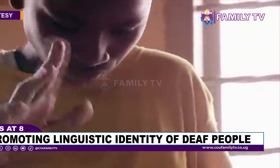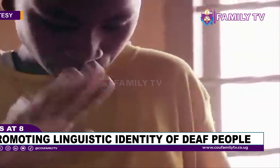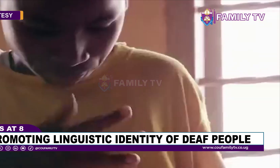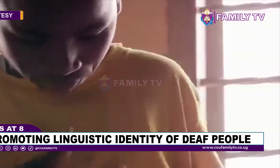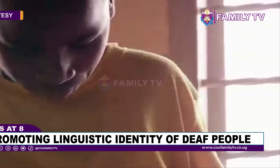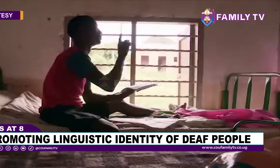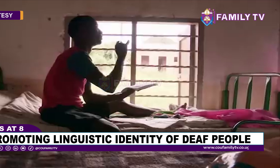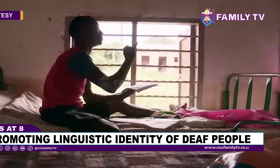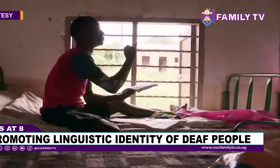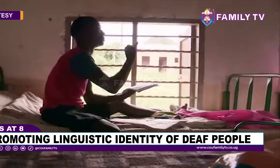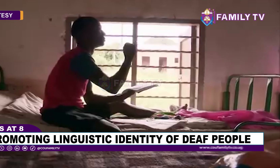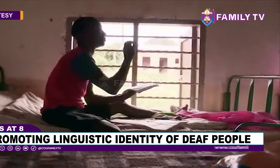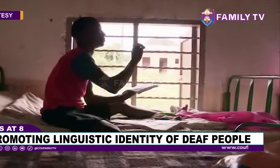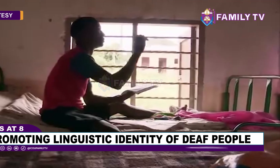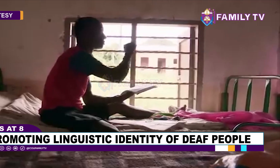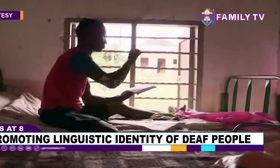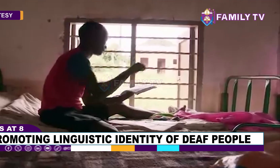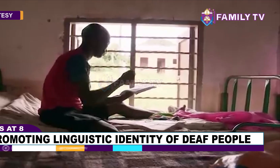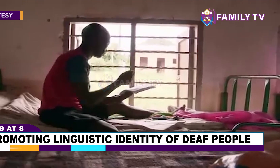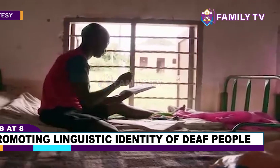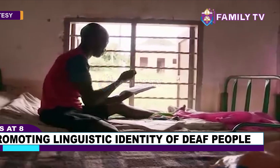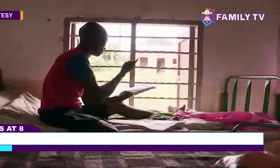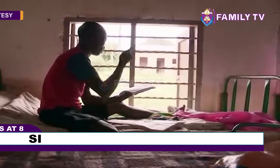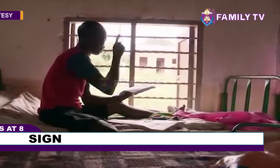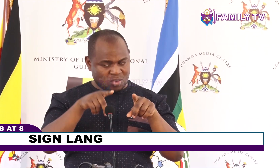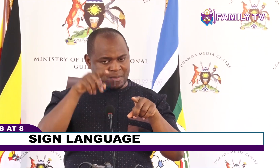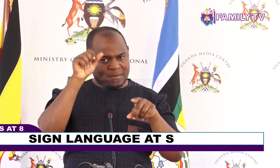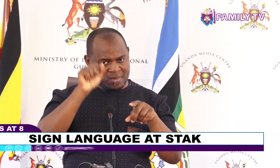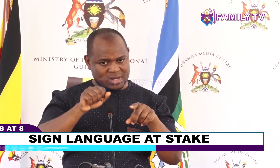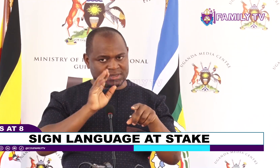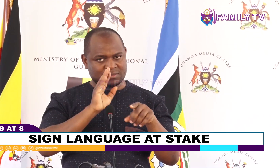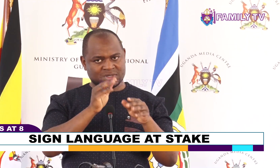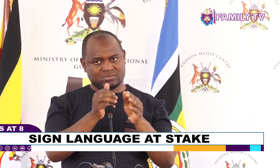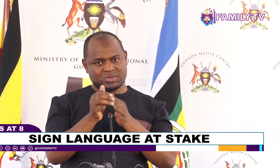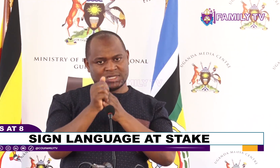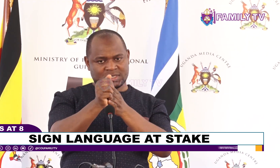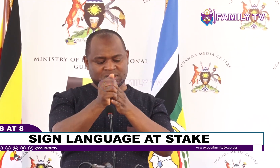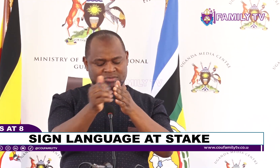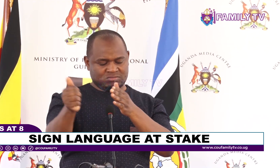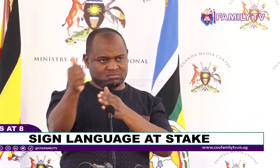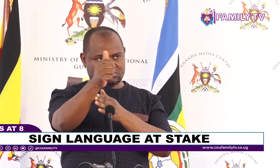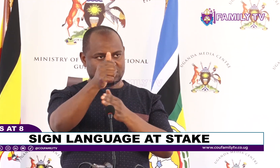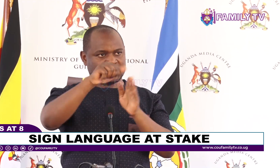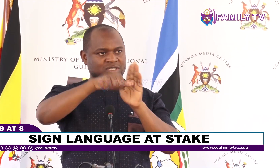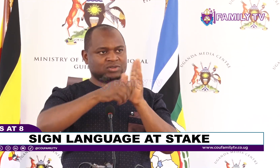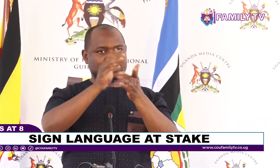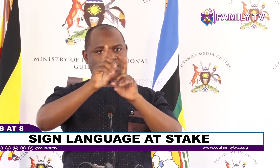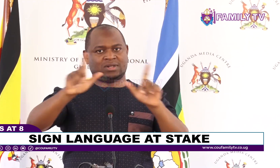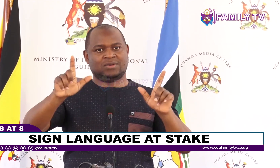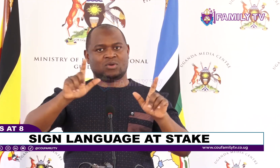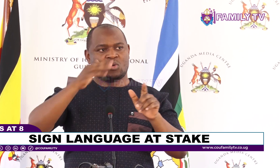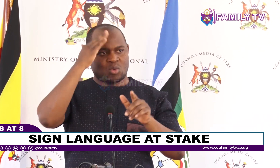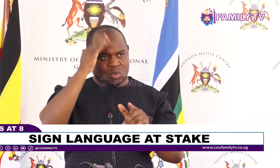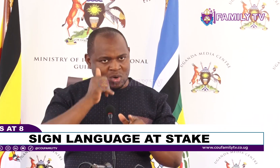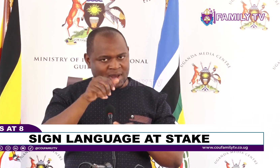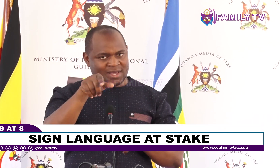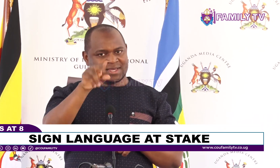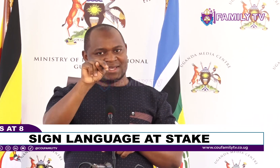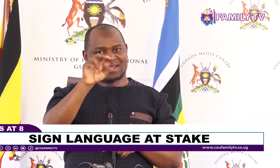that the deaf should be in the lead of the sign language. The deaf people should be in the lead. I repeat,